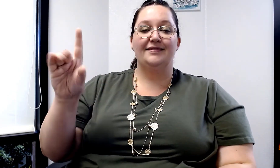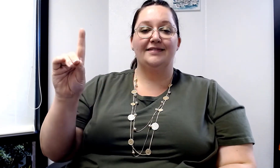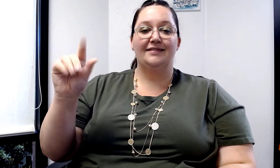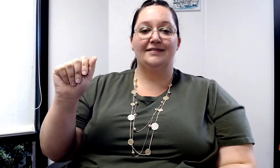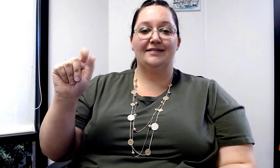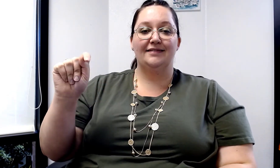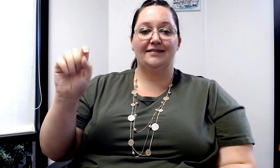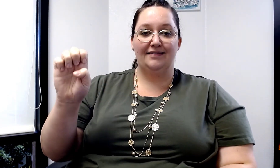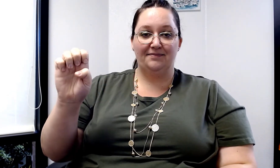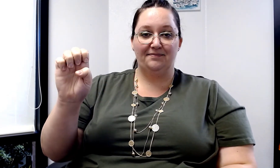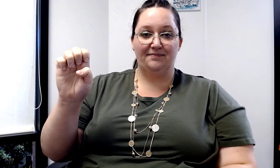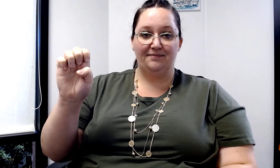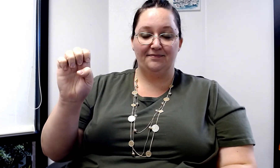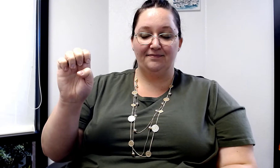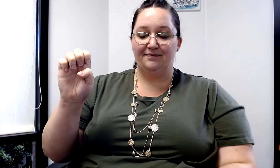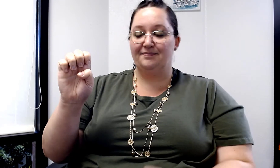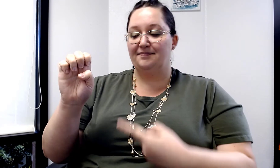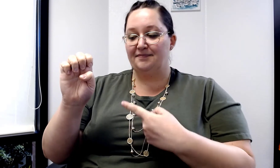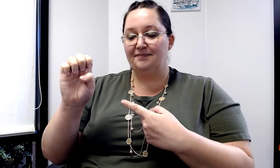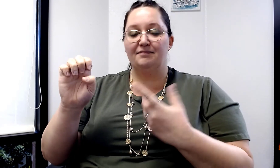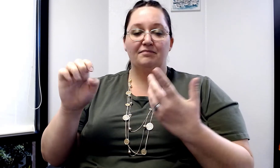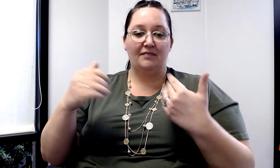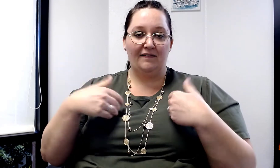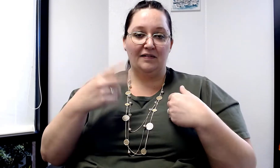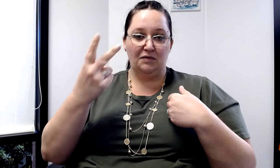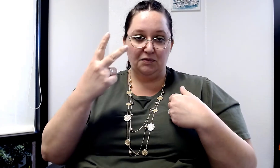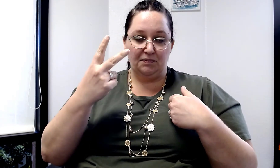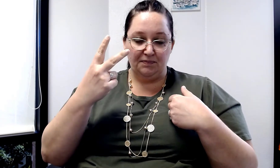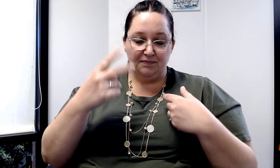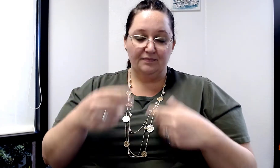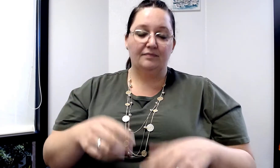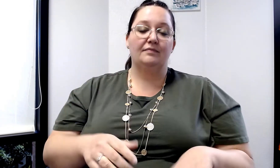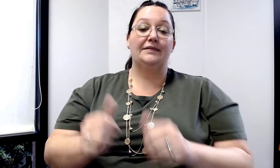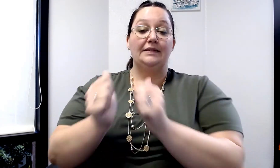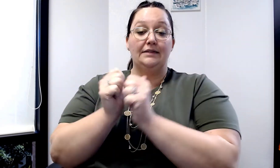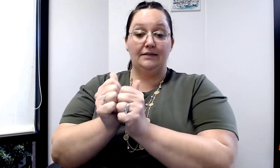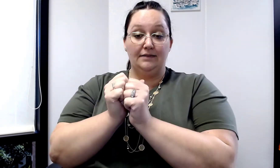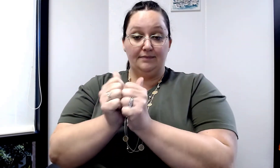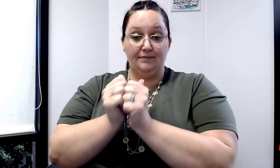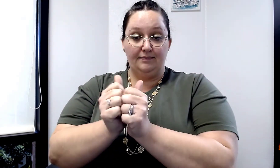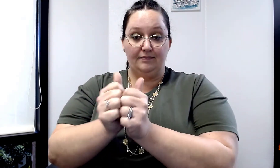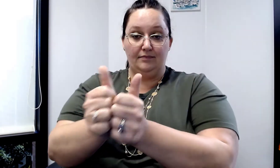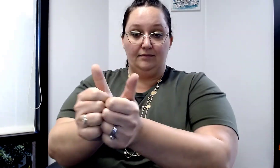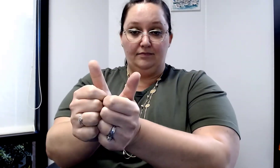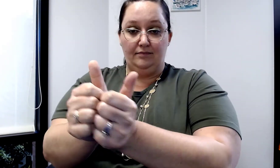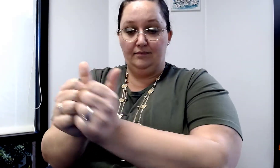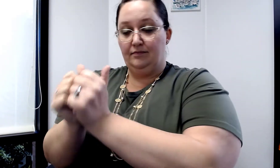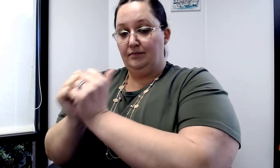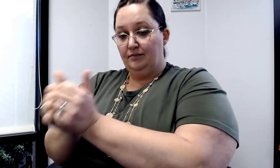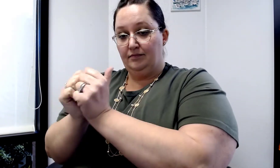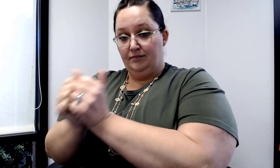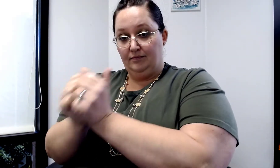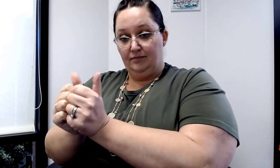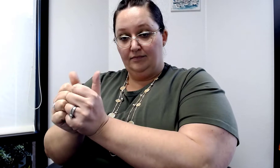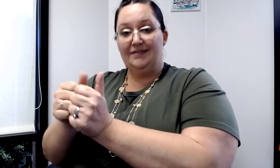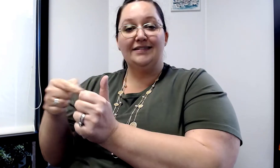Number 45, date or dating. There's 2 ways you can do it. Date, like together, remember